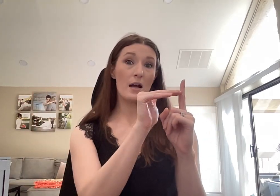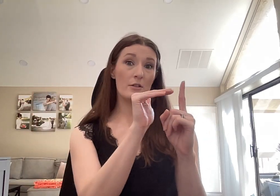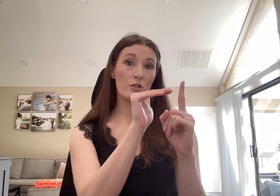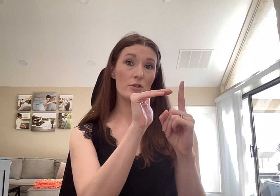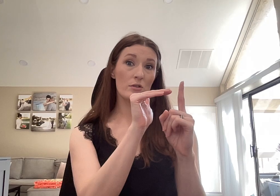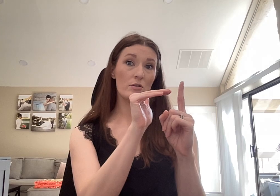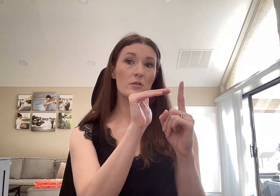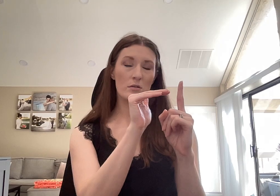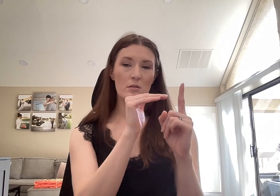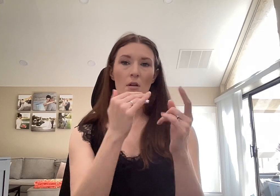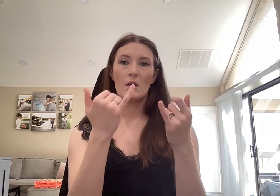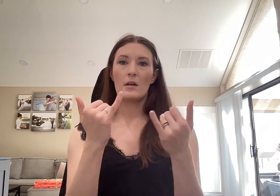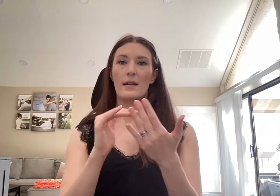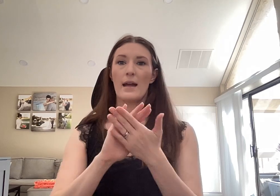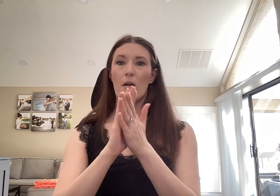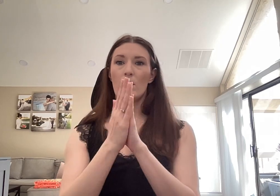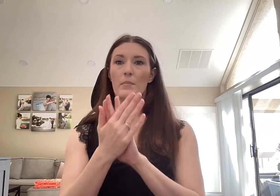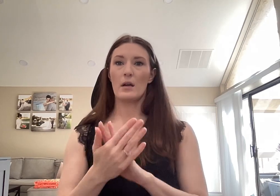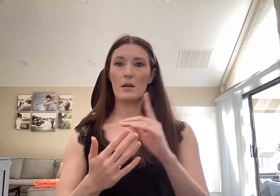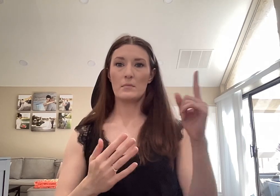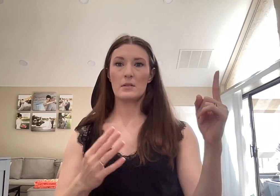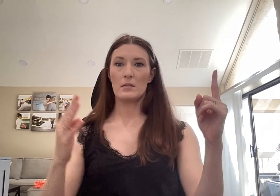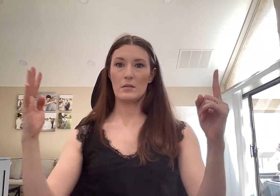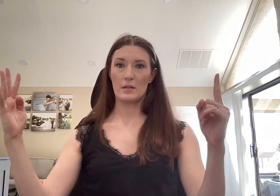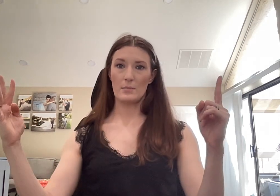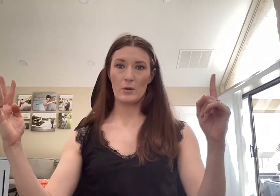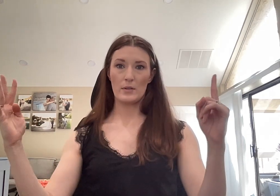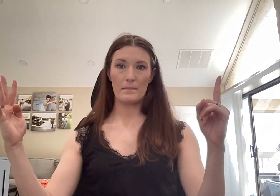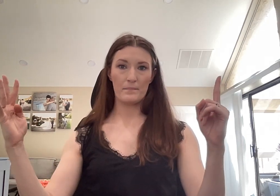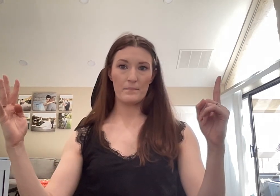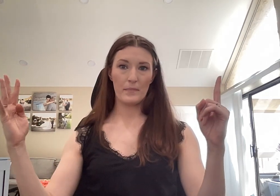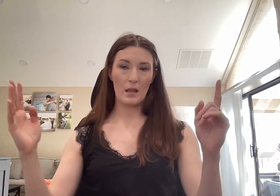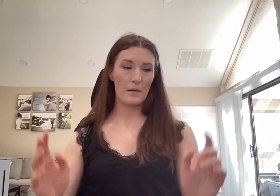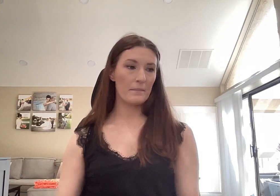touch now becomes this person.